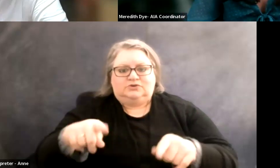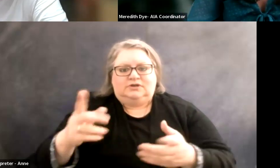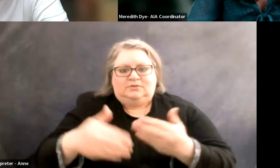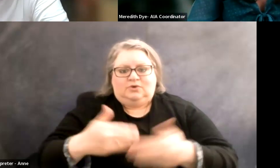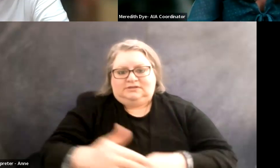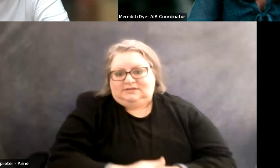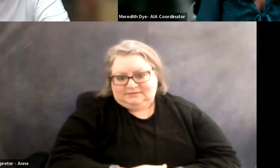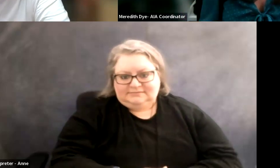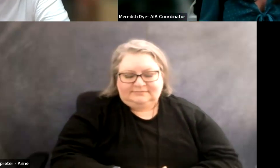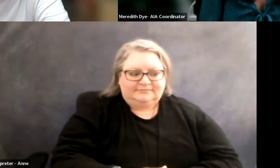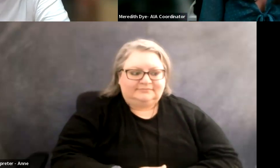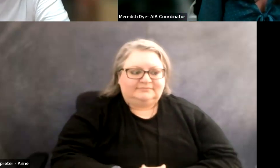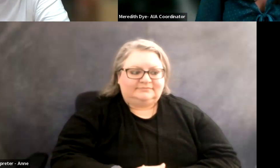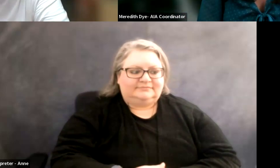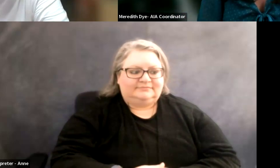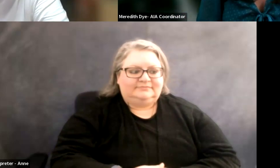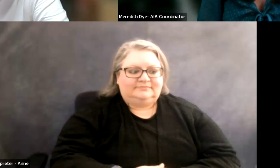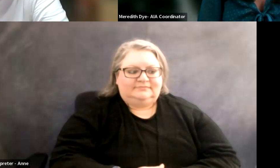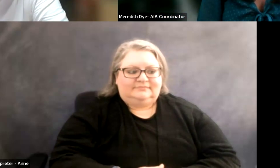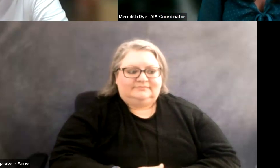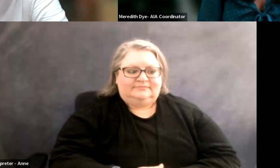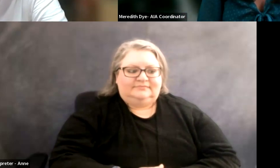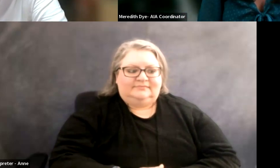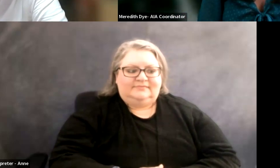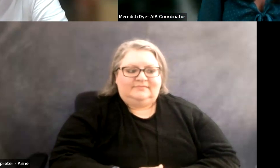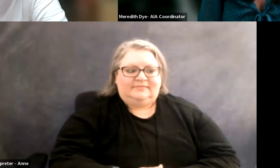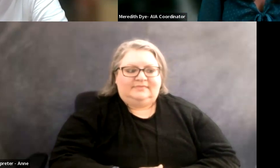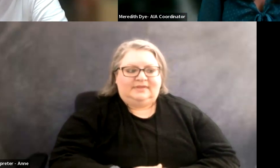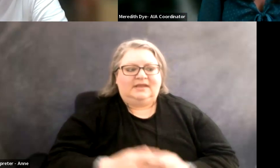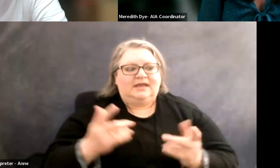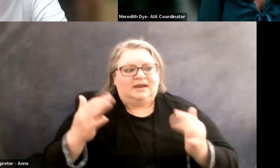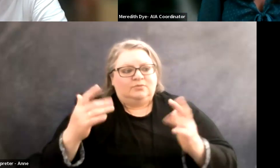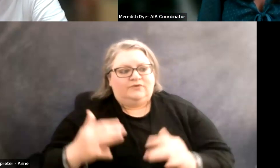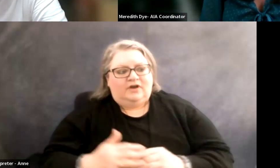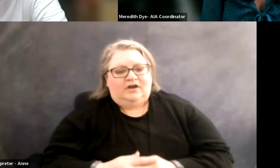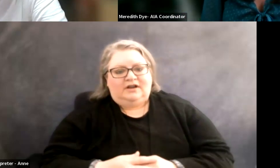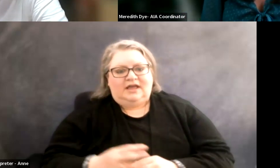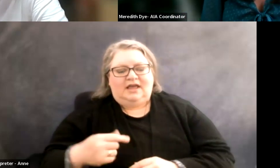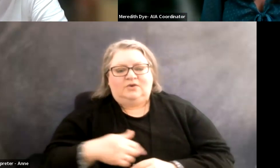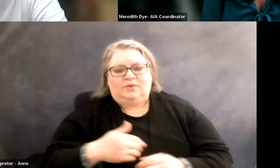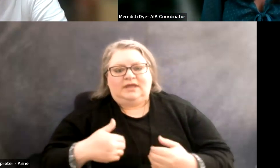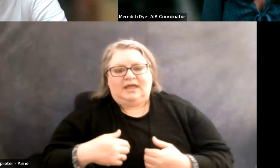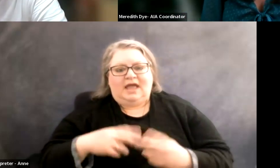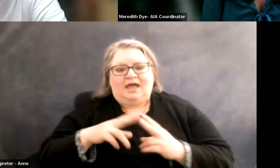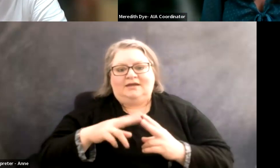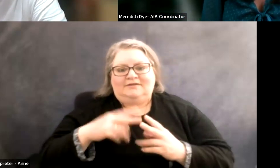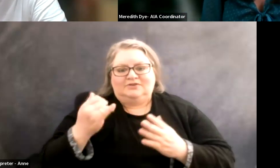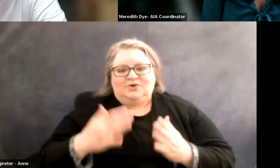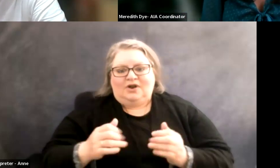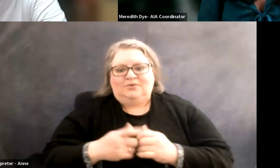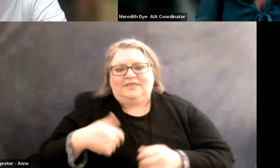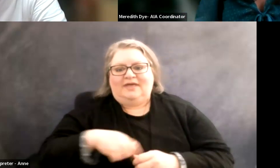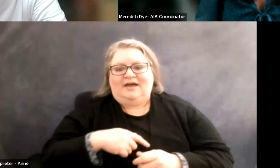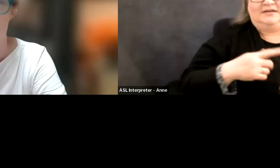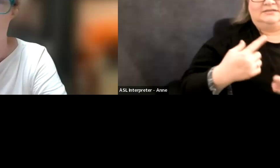process. Great, thanks for that. Okay, let's move on. And we have 2 artists with us here to